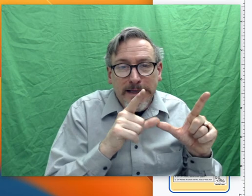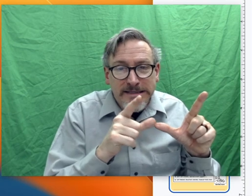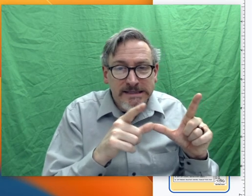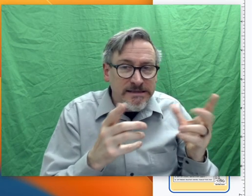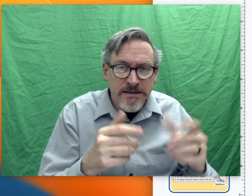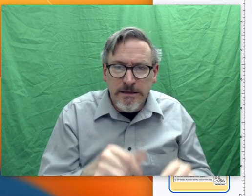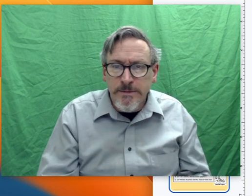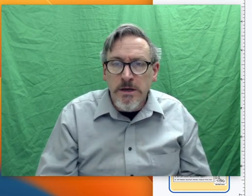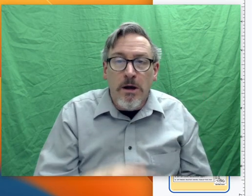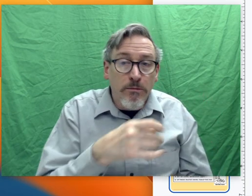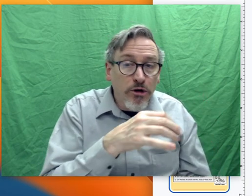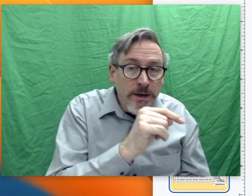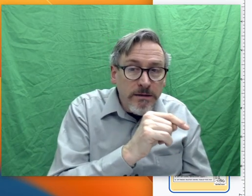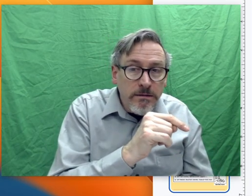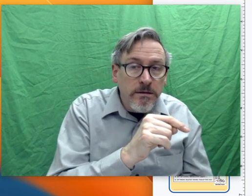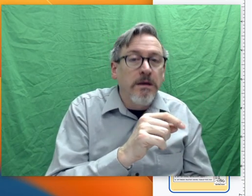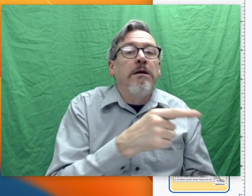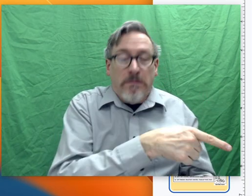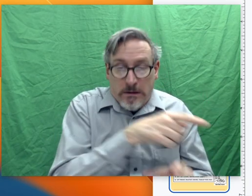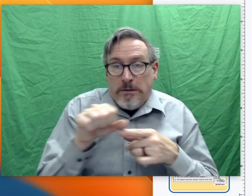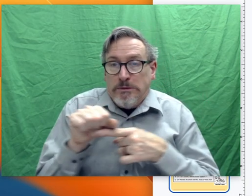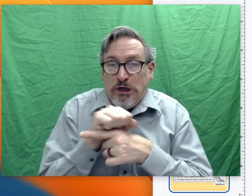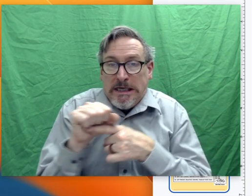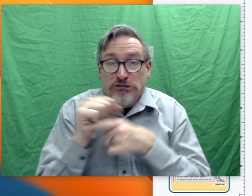Temporary license, permit,